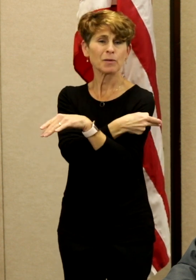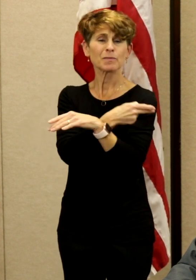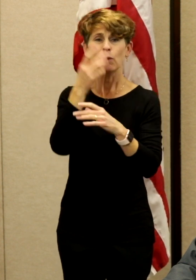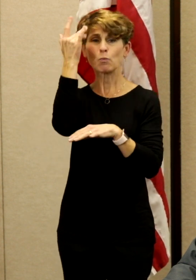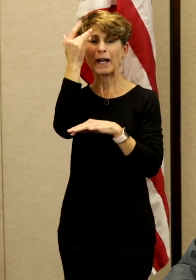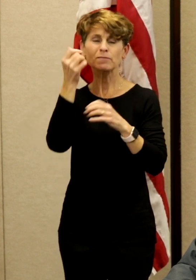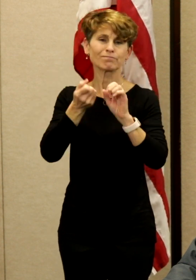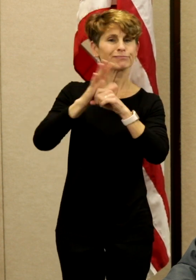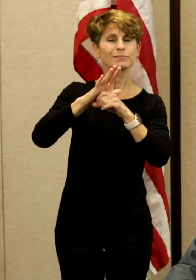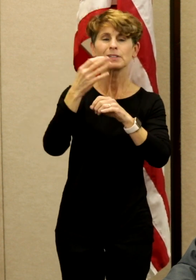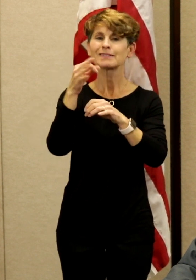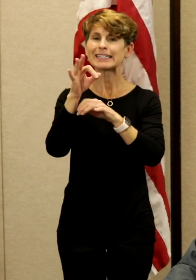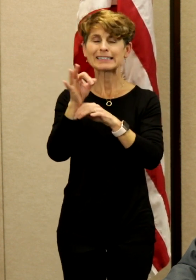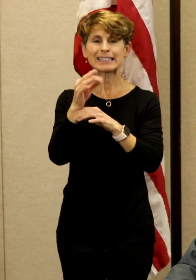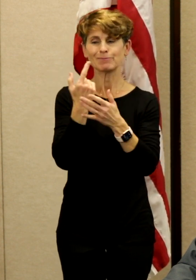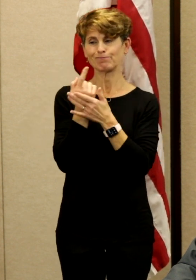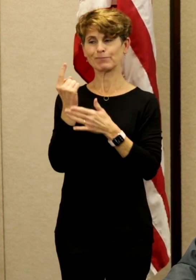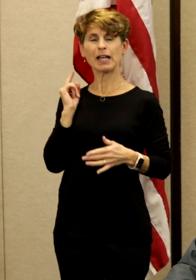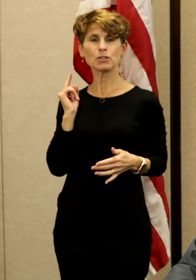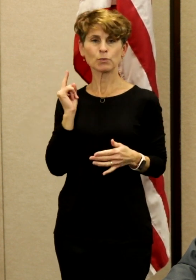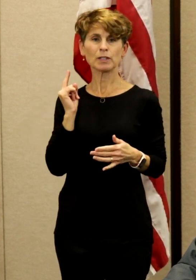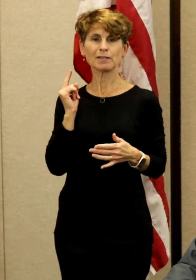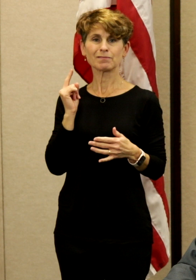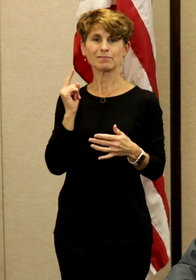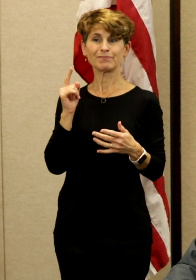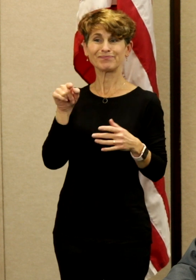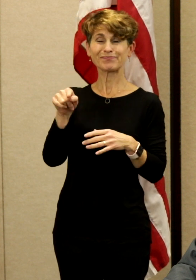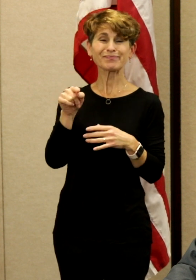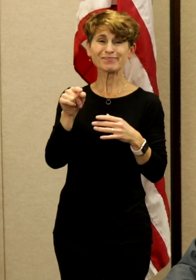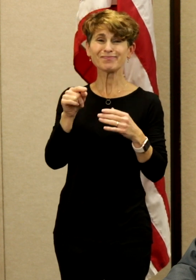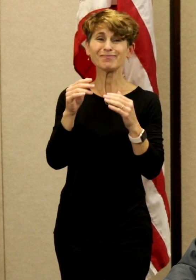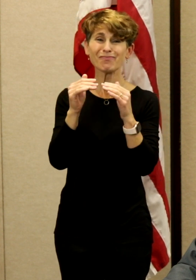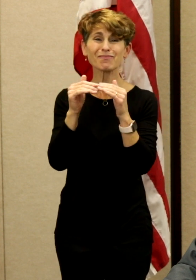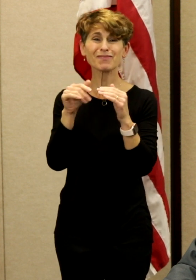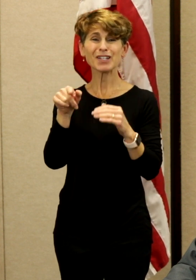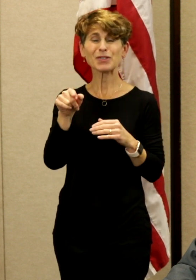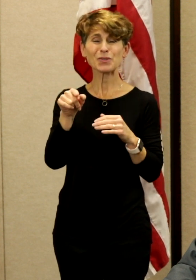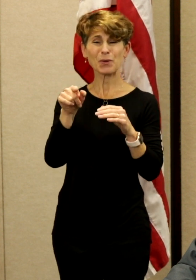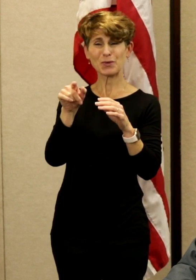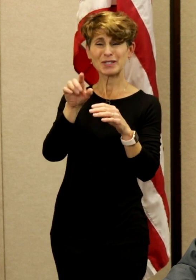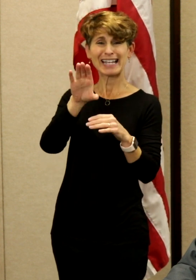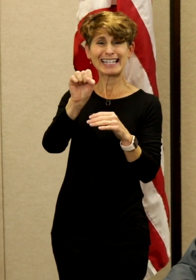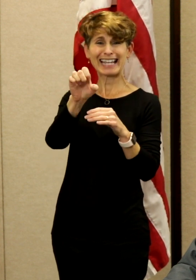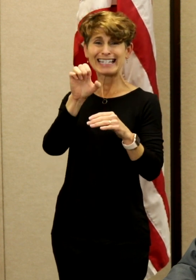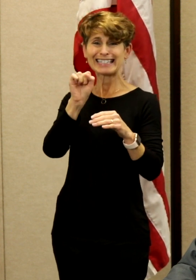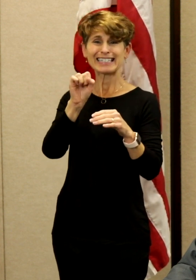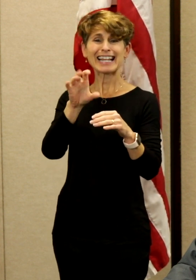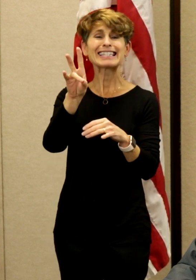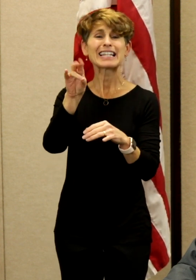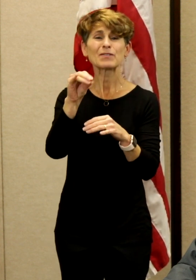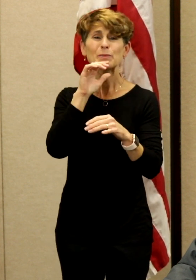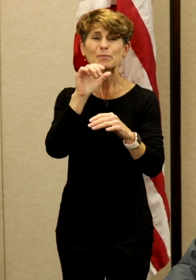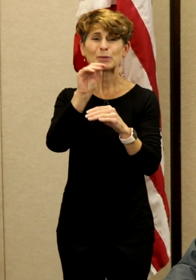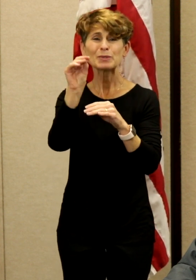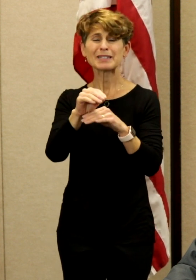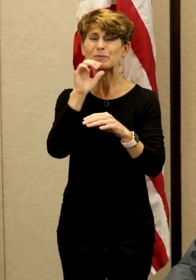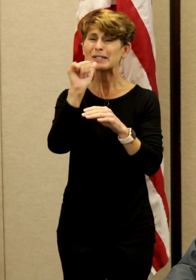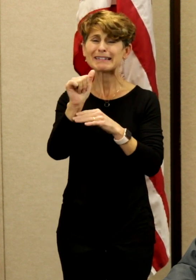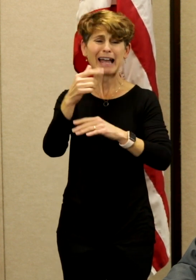to COVID-19 last week. Of them, over 70% were either not vaccinated or not fully